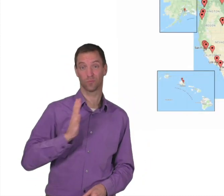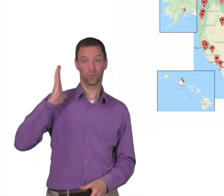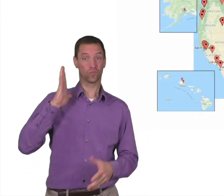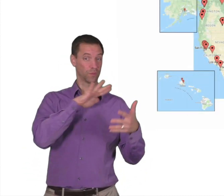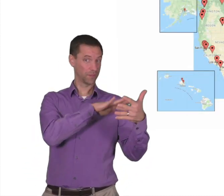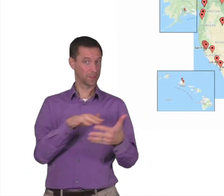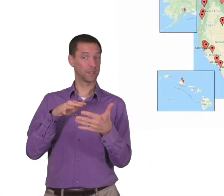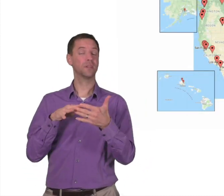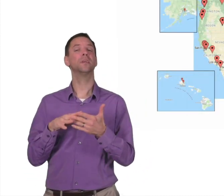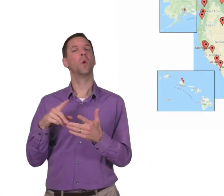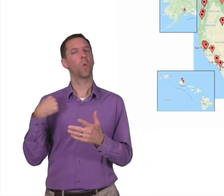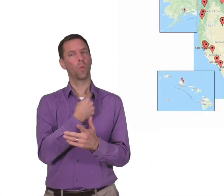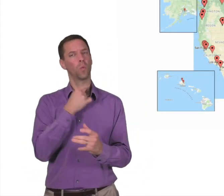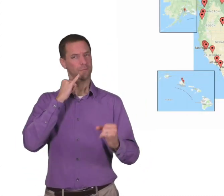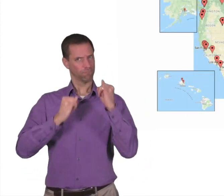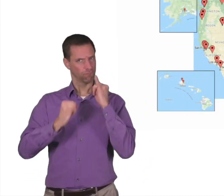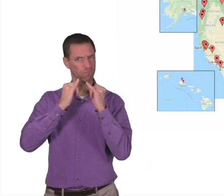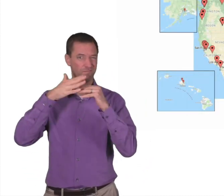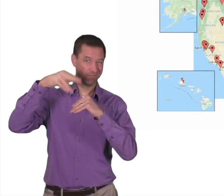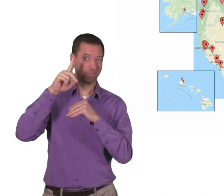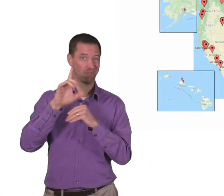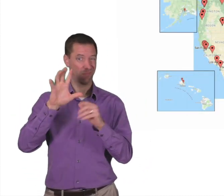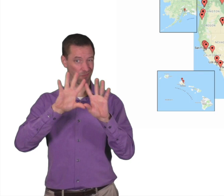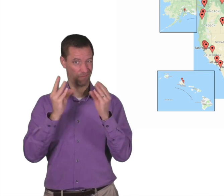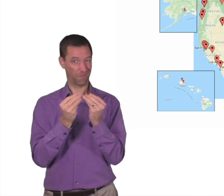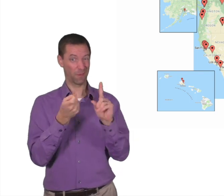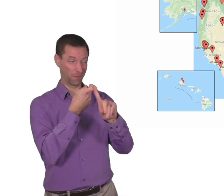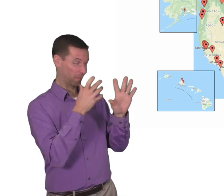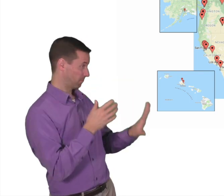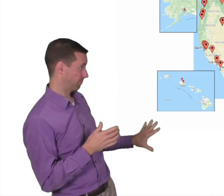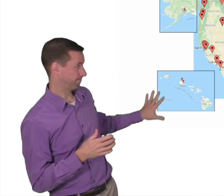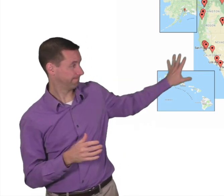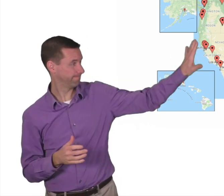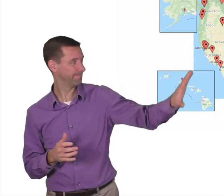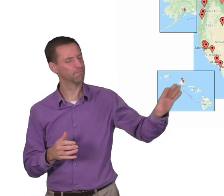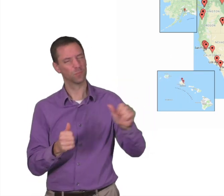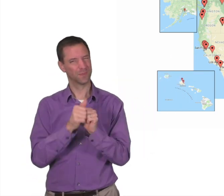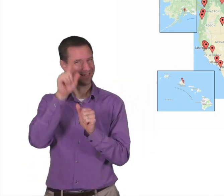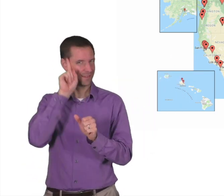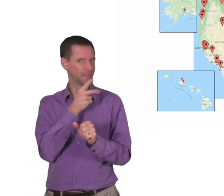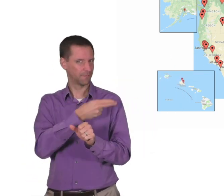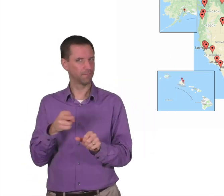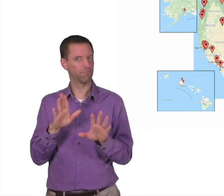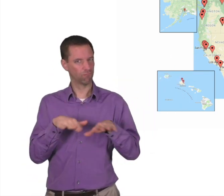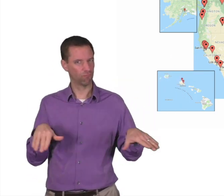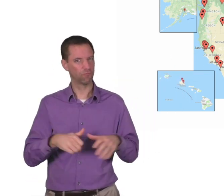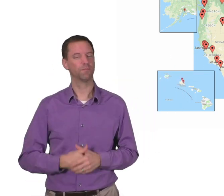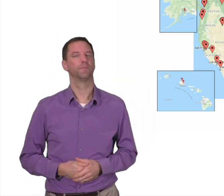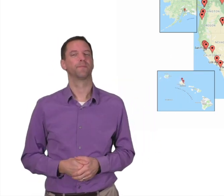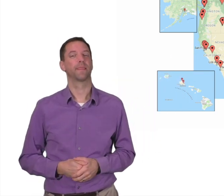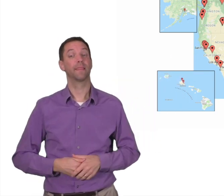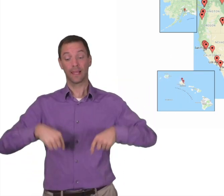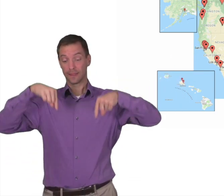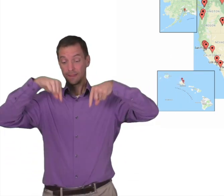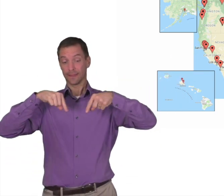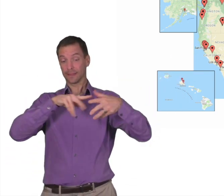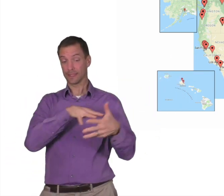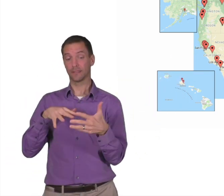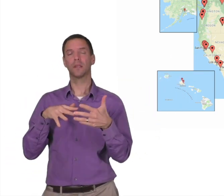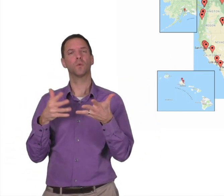Now, in our previous study, we interviewed over 100 families from across the country with deaf and hard of hearing children.